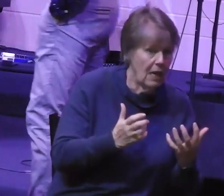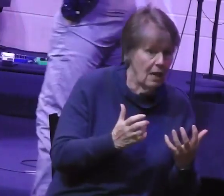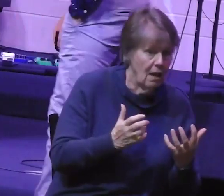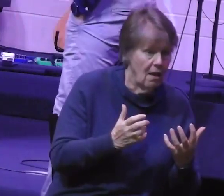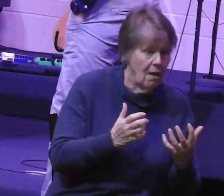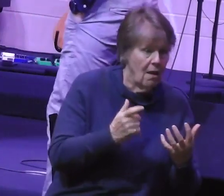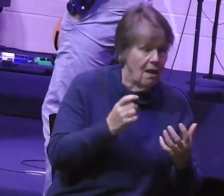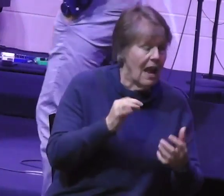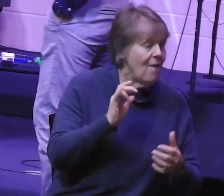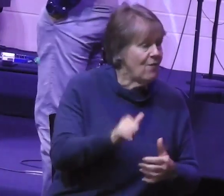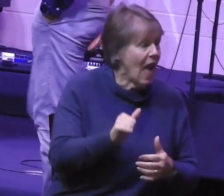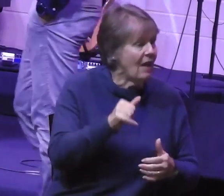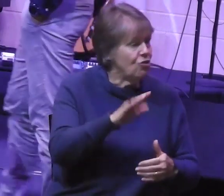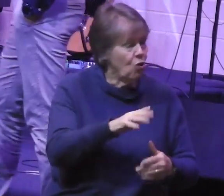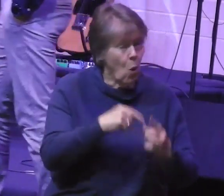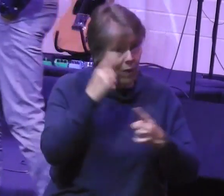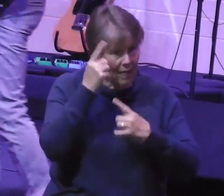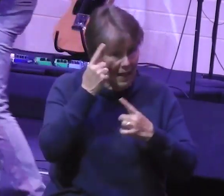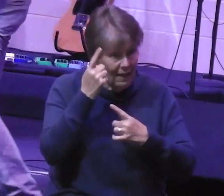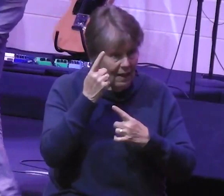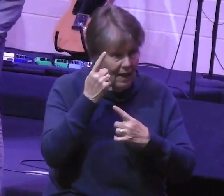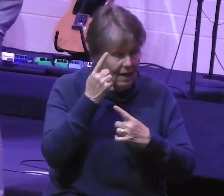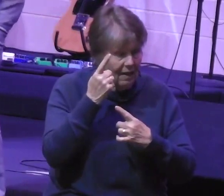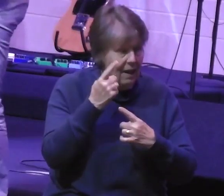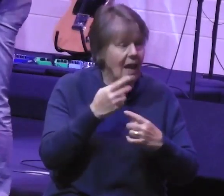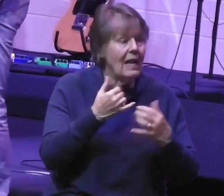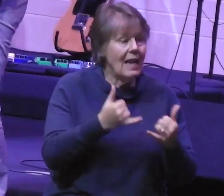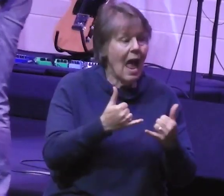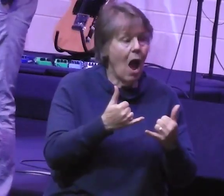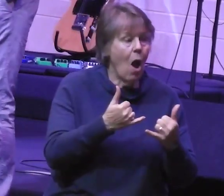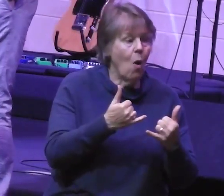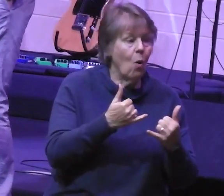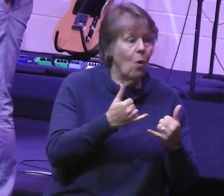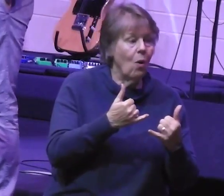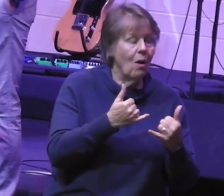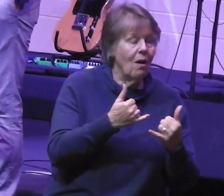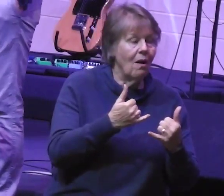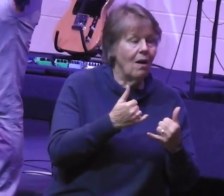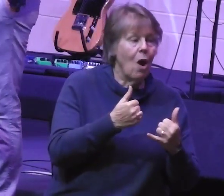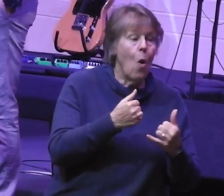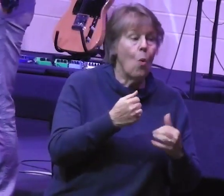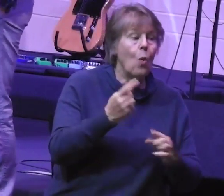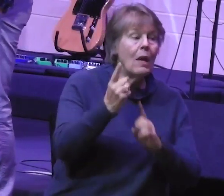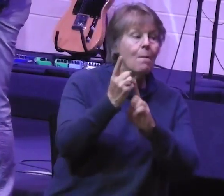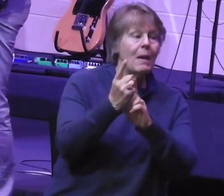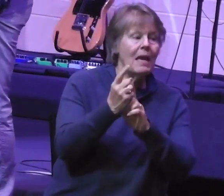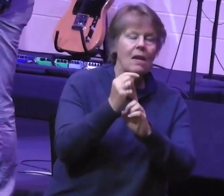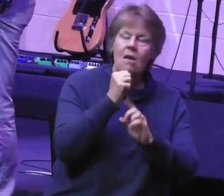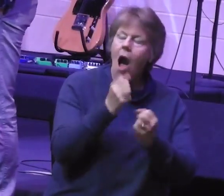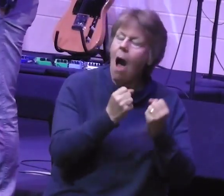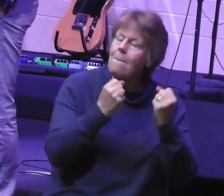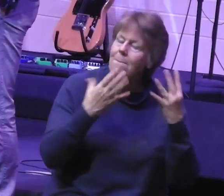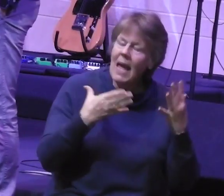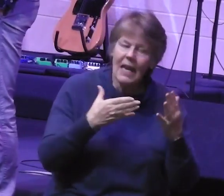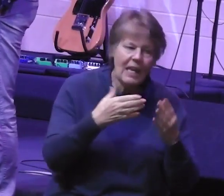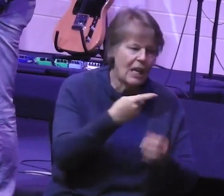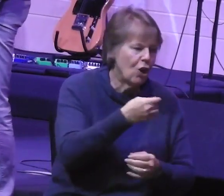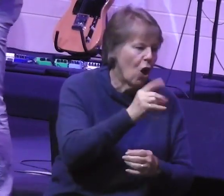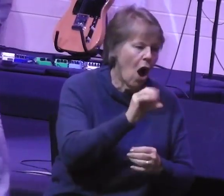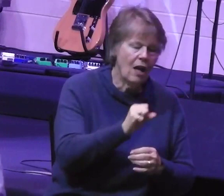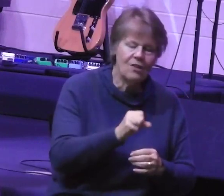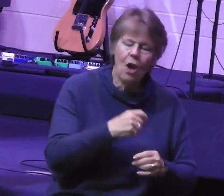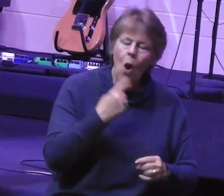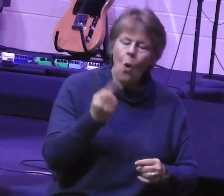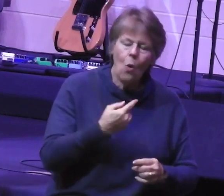in Exodus is we meet not many gods, but we meet one God. Yahweh makes it clear again and again and again and again,